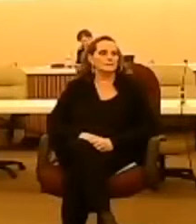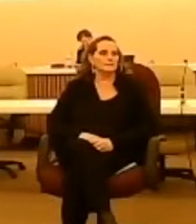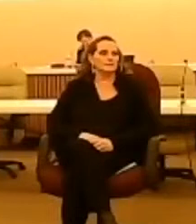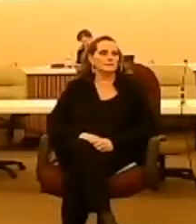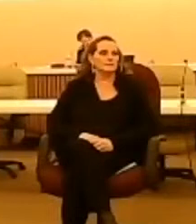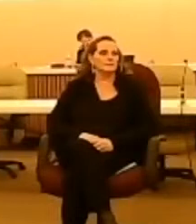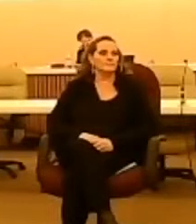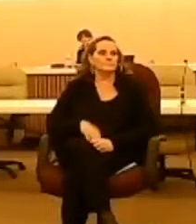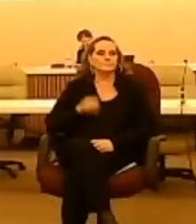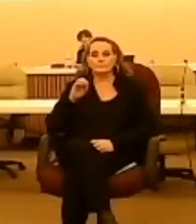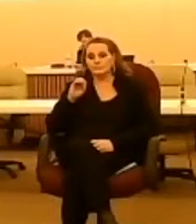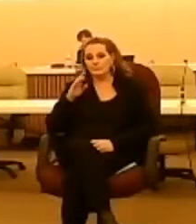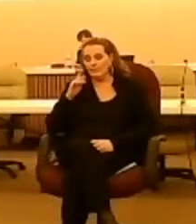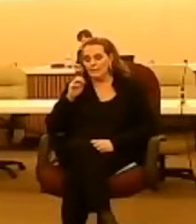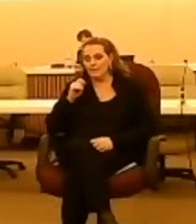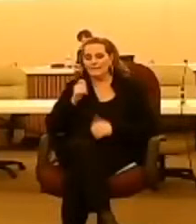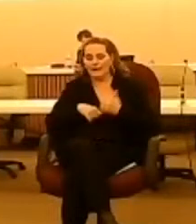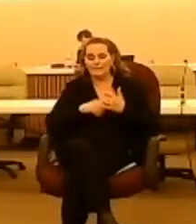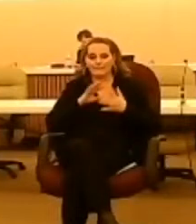Becky, is there anything online?